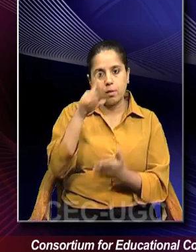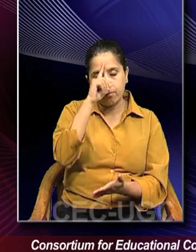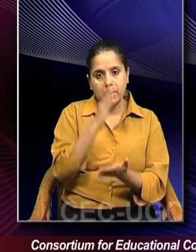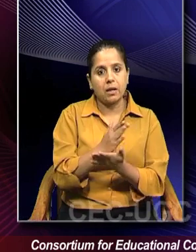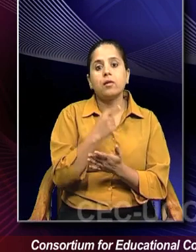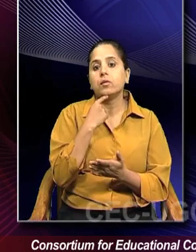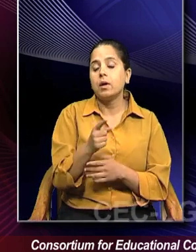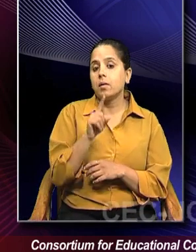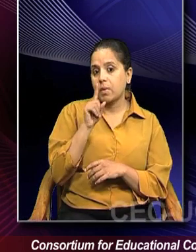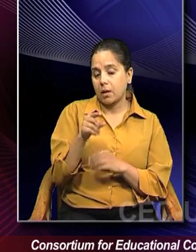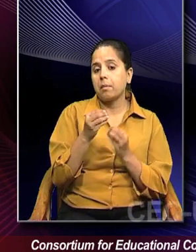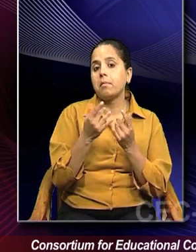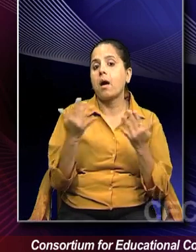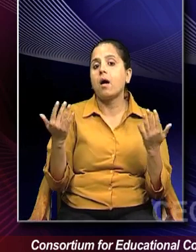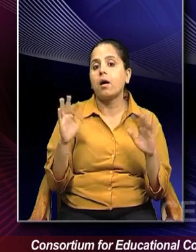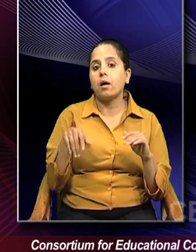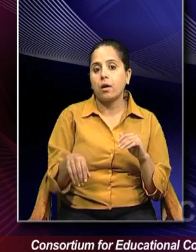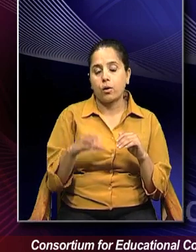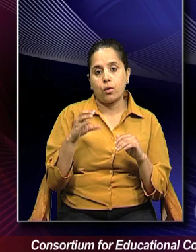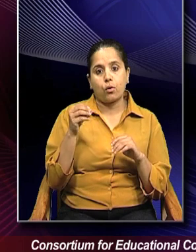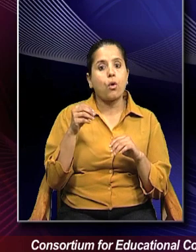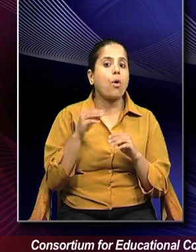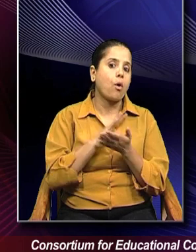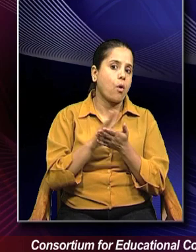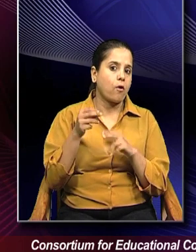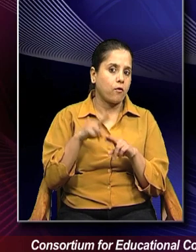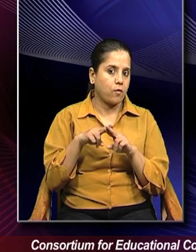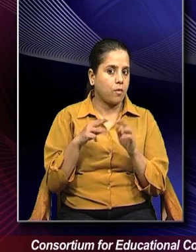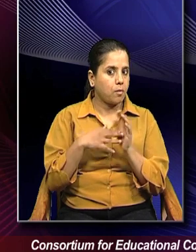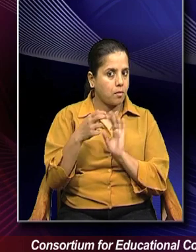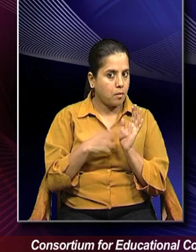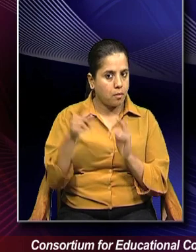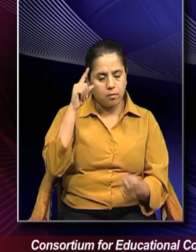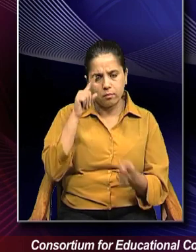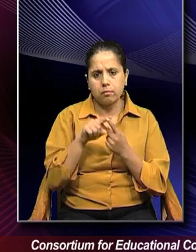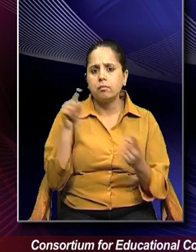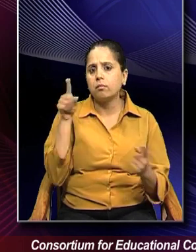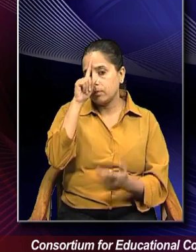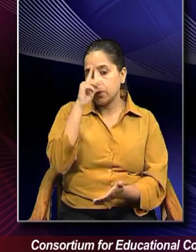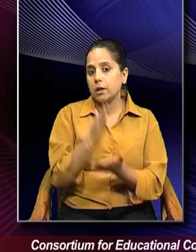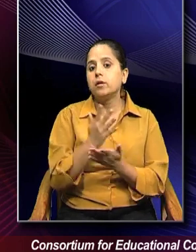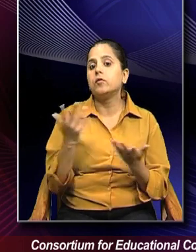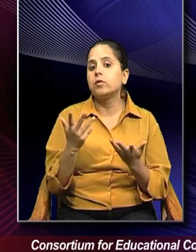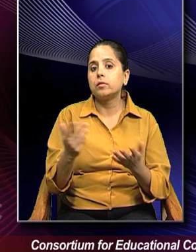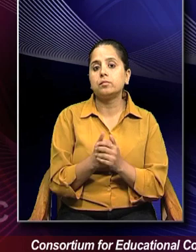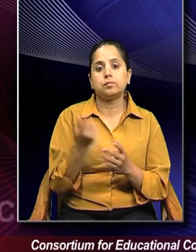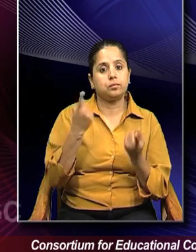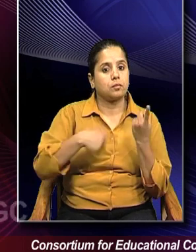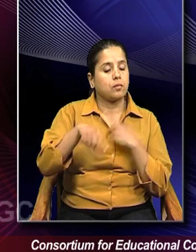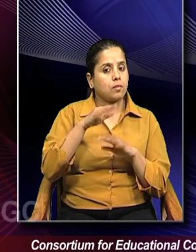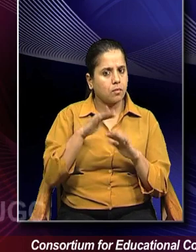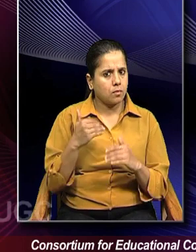But there are many like Hoffman who disagree with it, who believe that there have